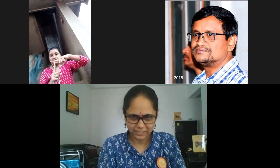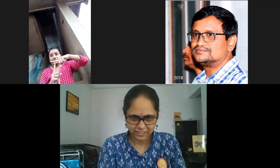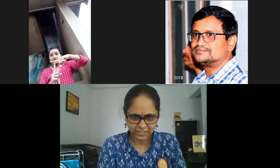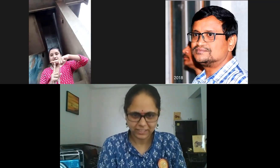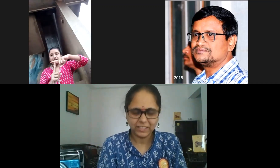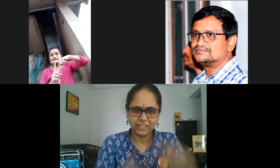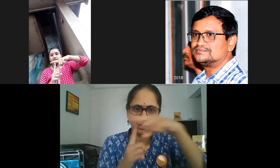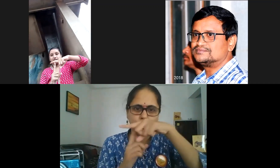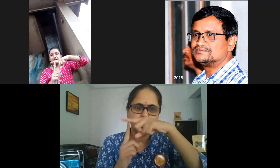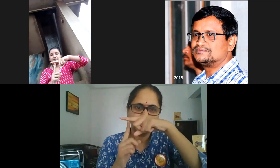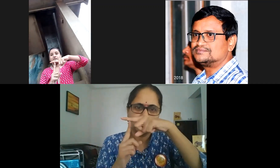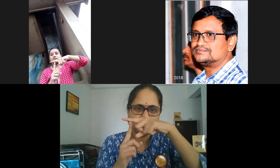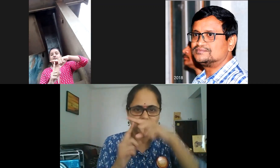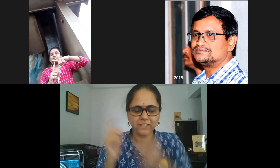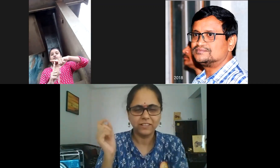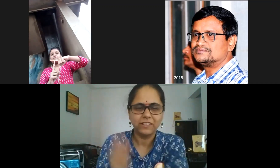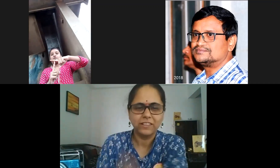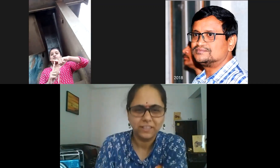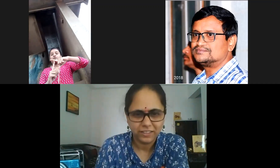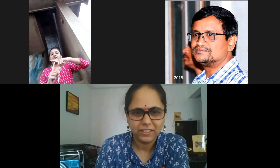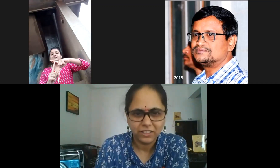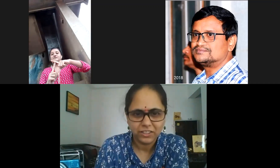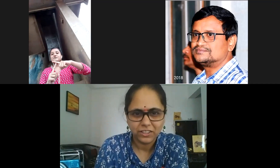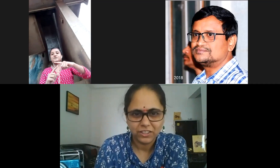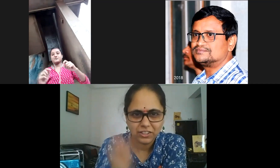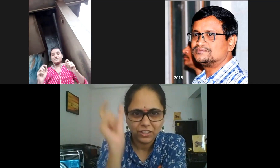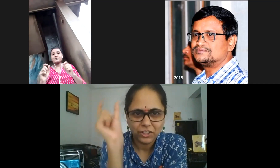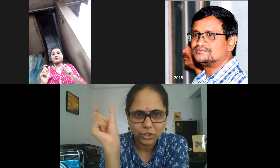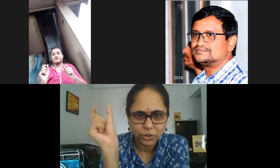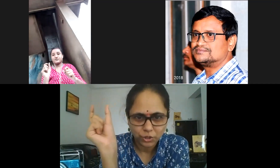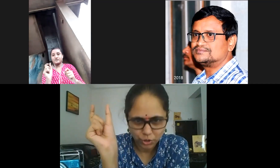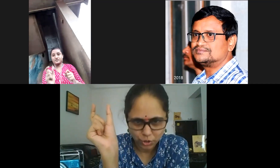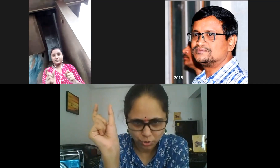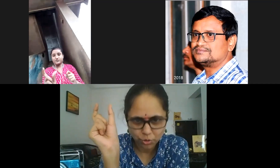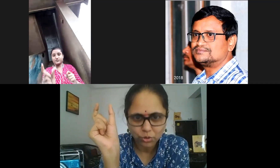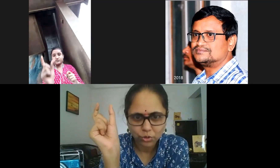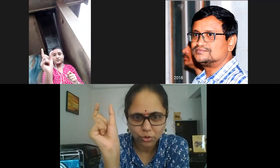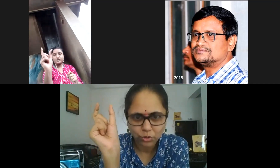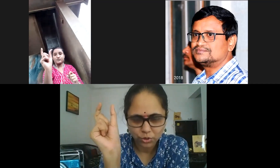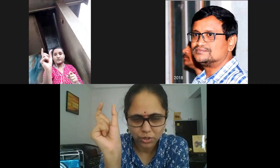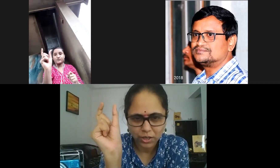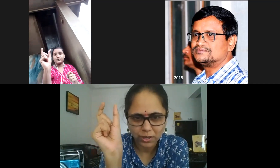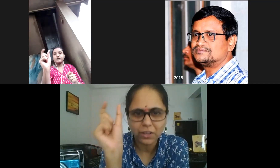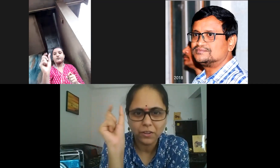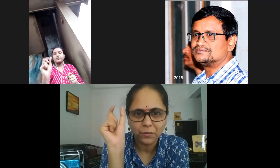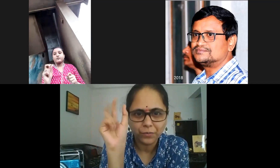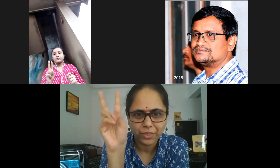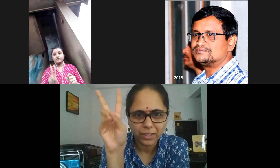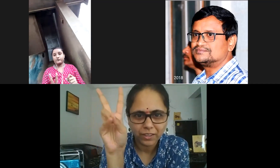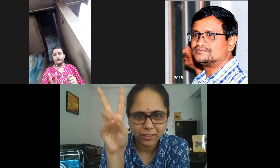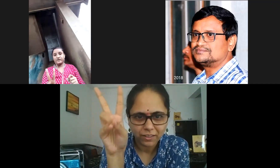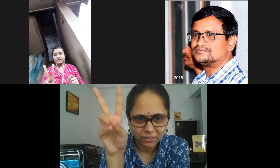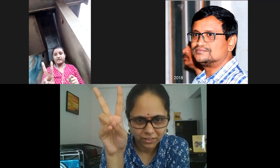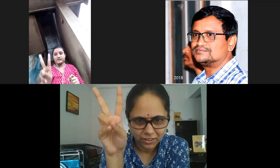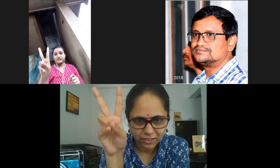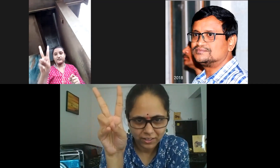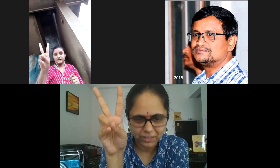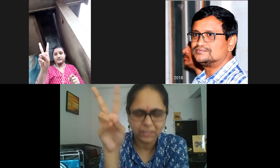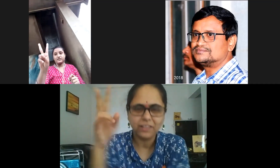T, Good. S, T, U. U, Huh. V, Huh.